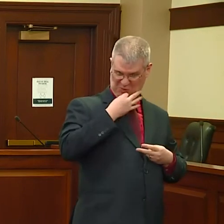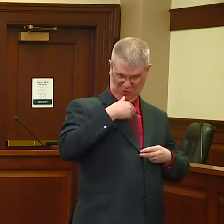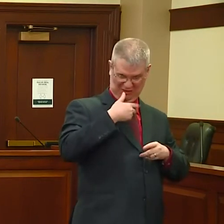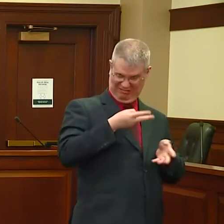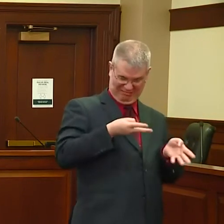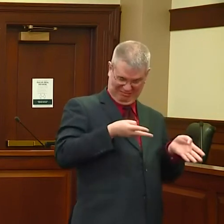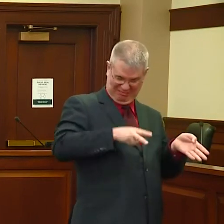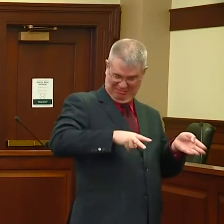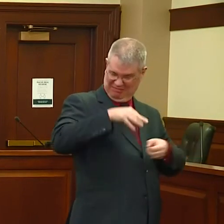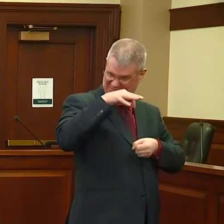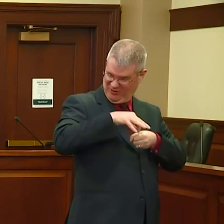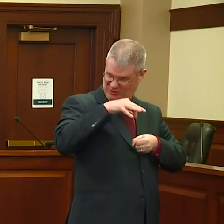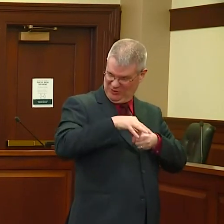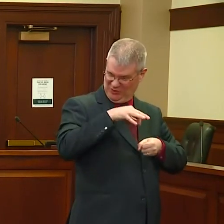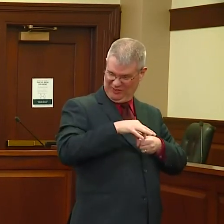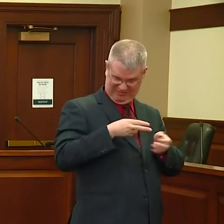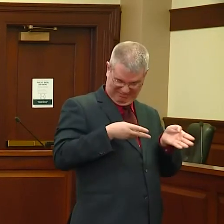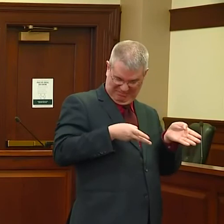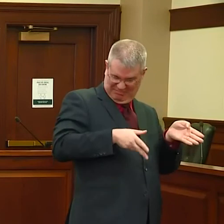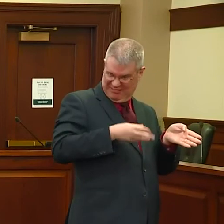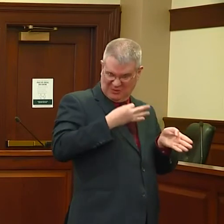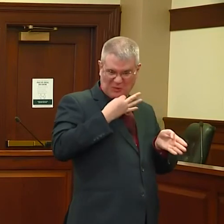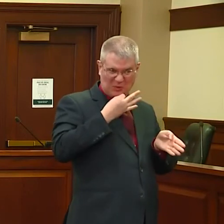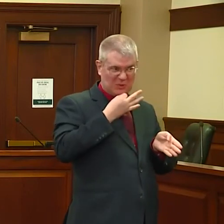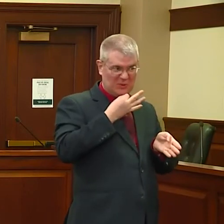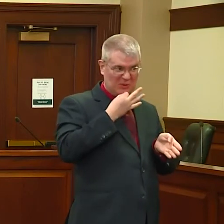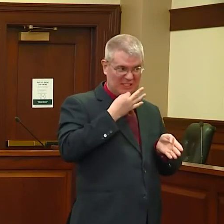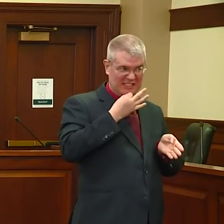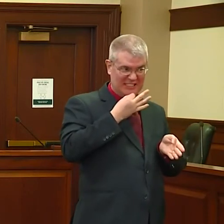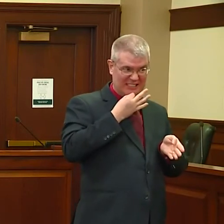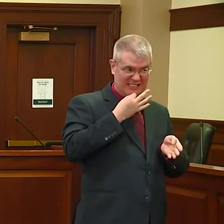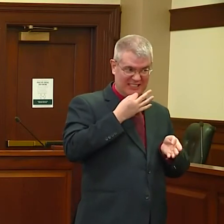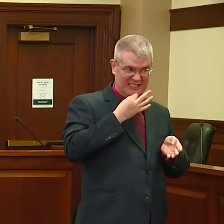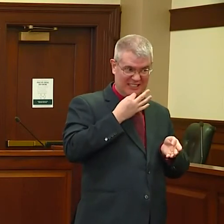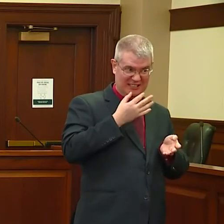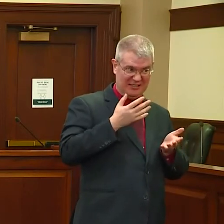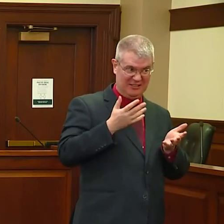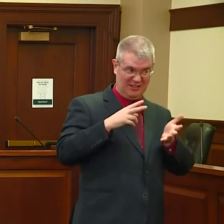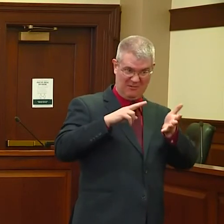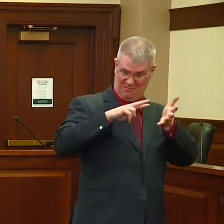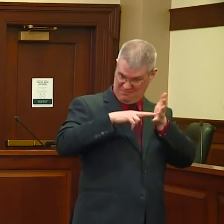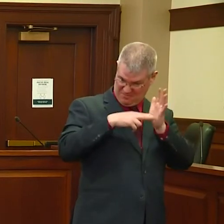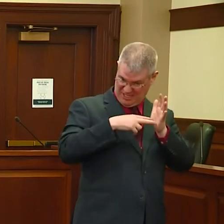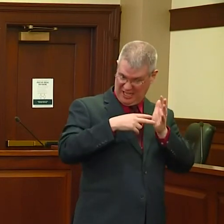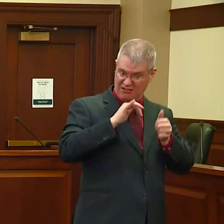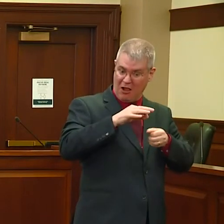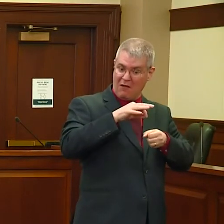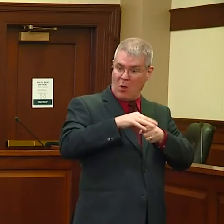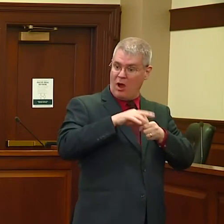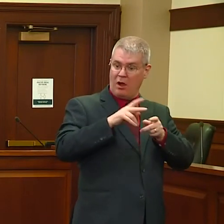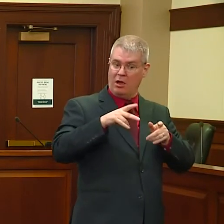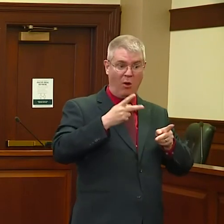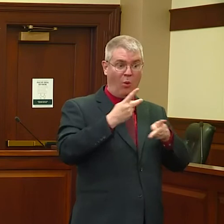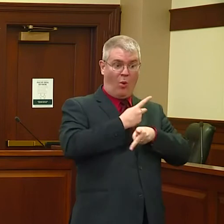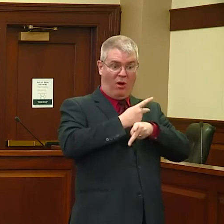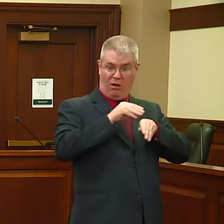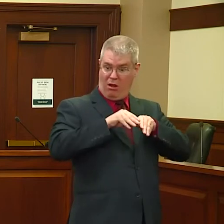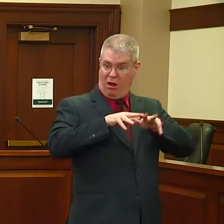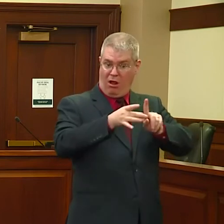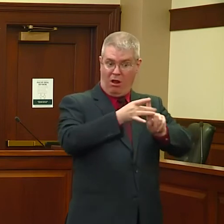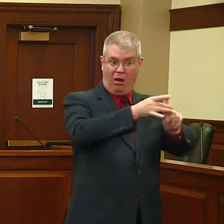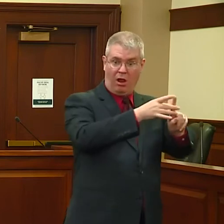got a variety of numbers all over the state, as Dr. Hahn's a